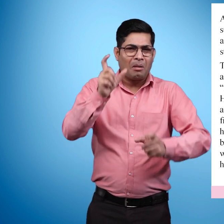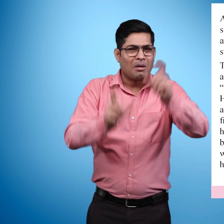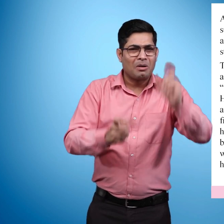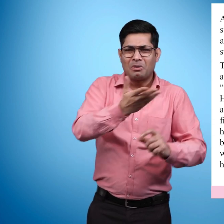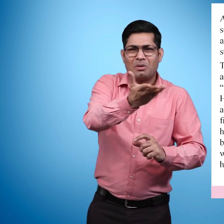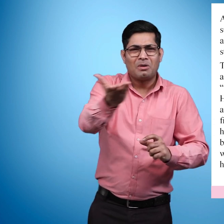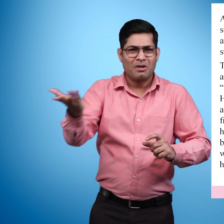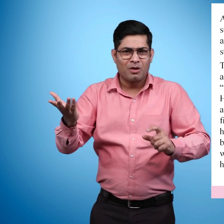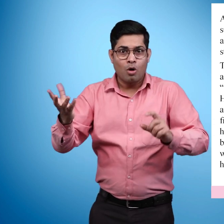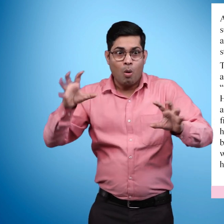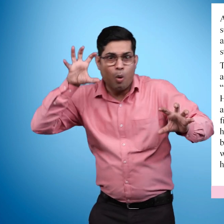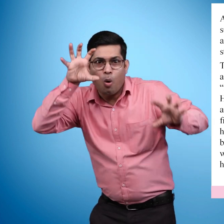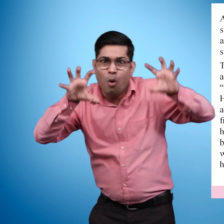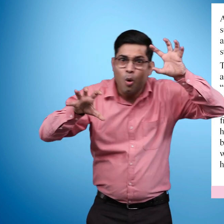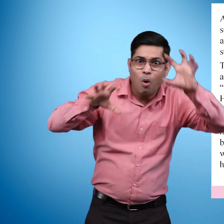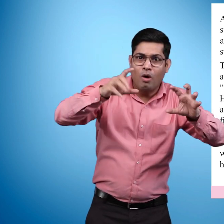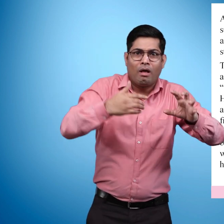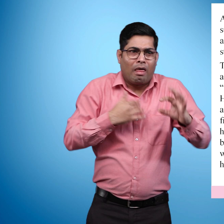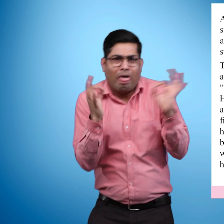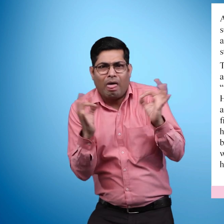"Why are people afraid of ghosts?